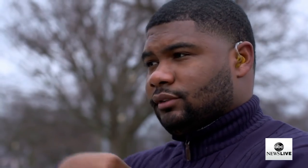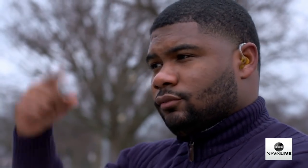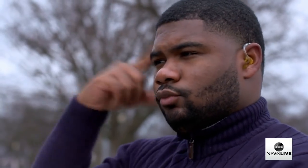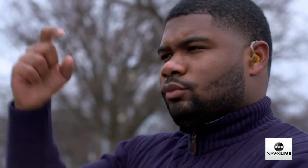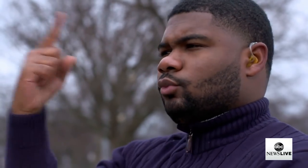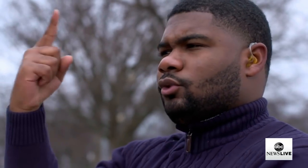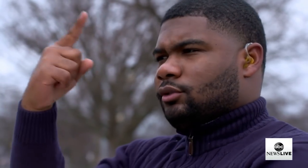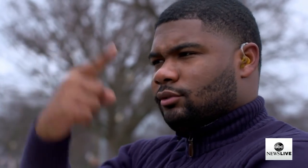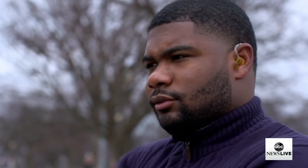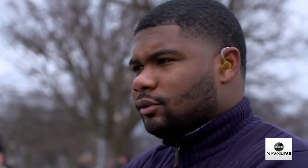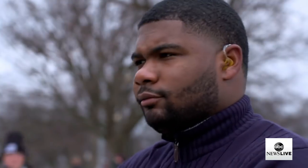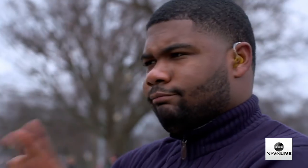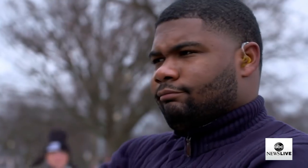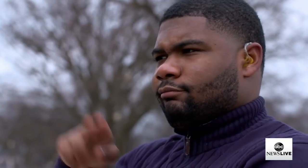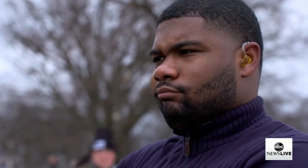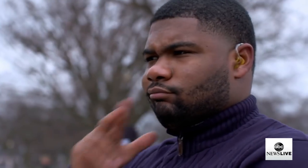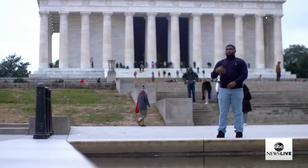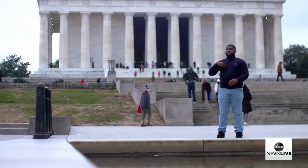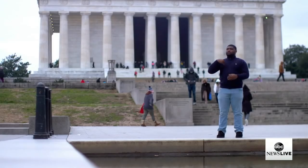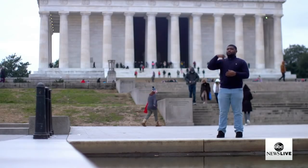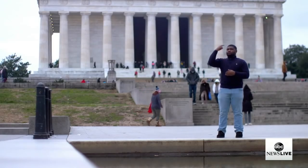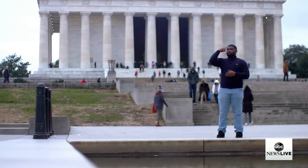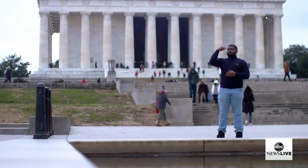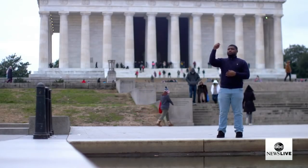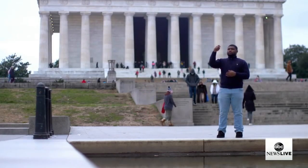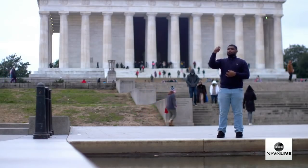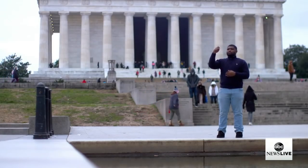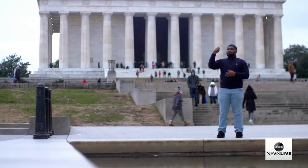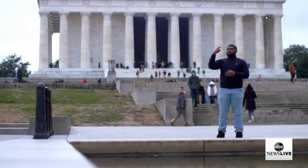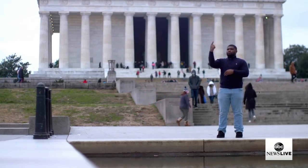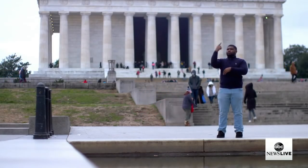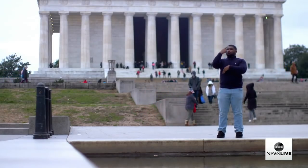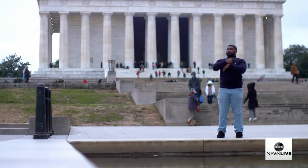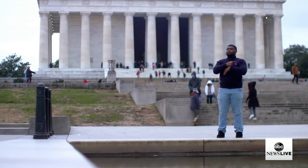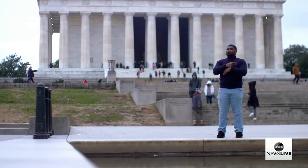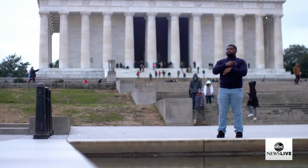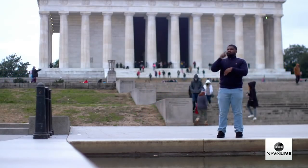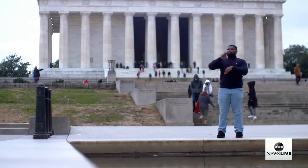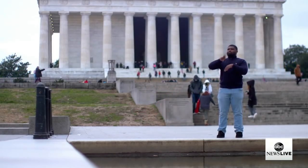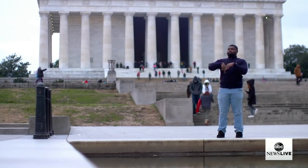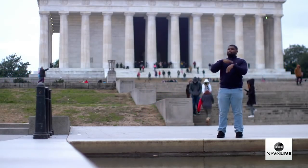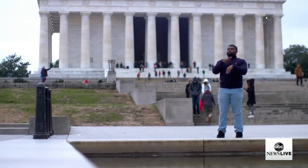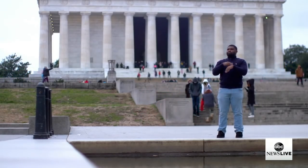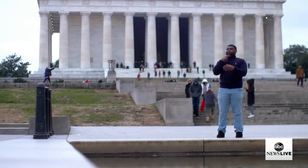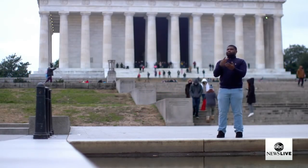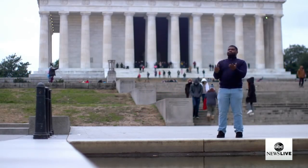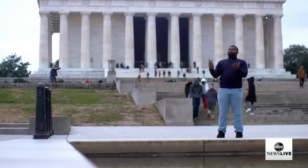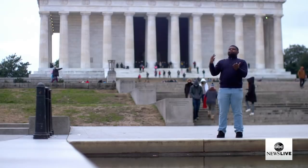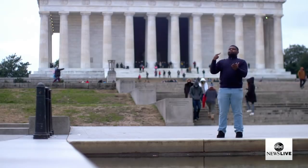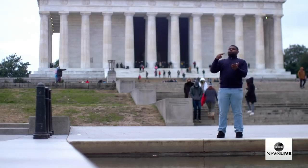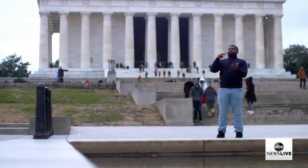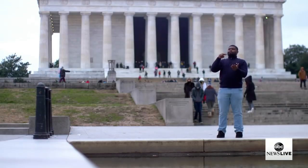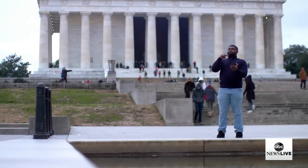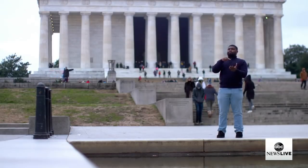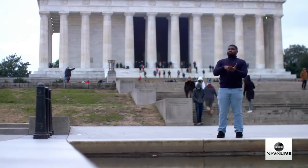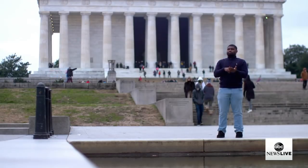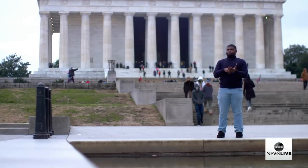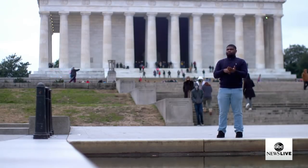the Black Deaf dream. I have a dream that one day this nation will rise up and live out the true meaning of this creed.